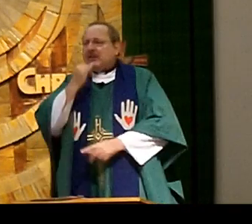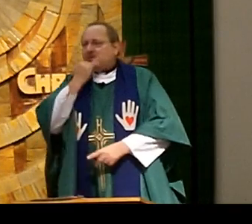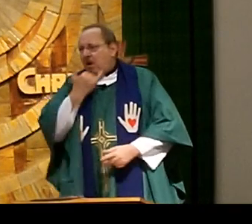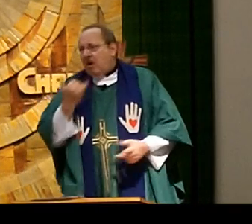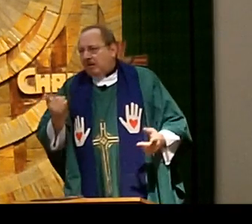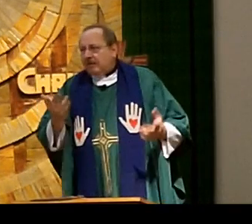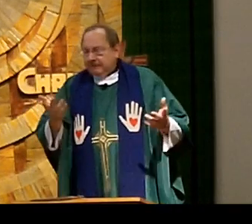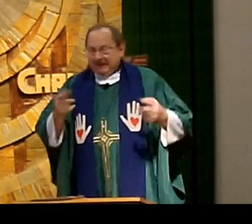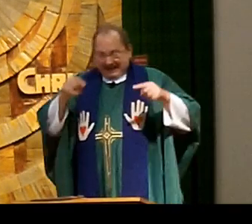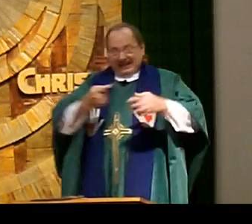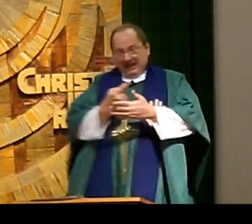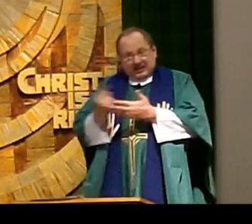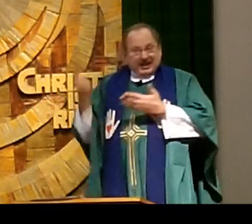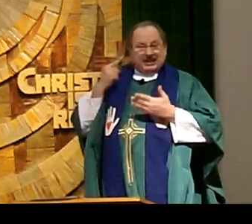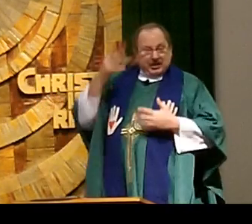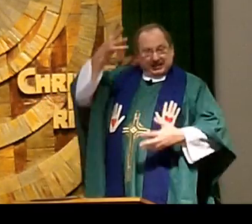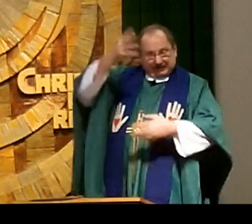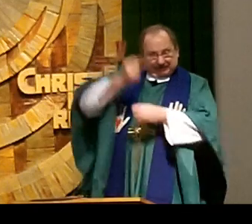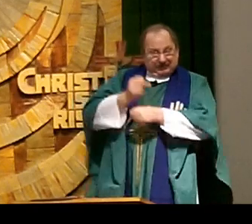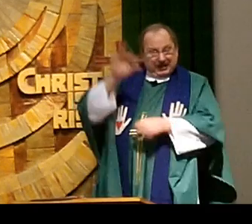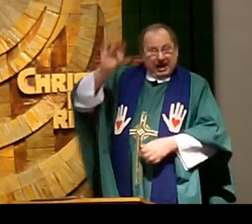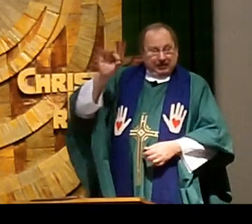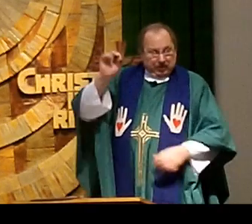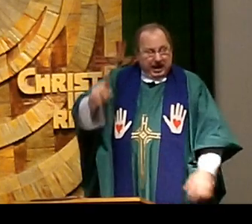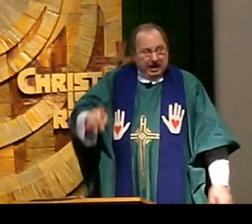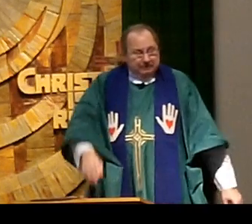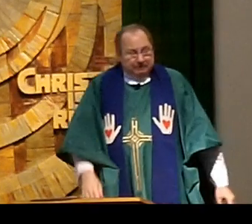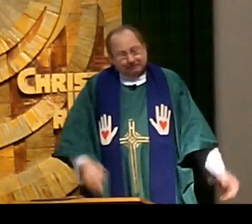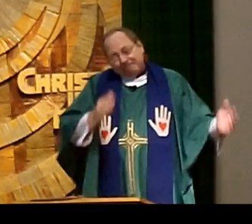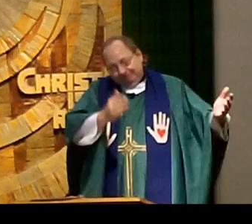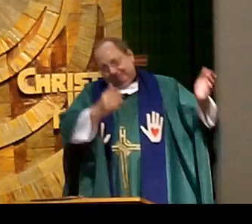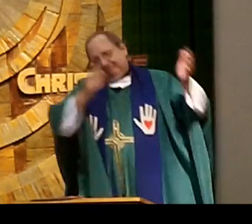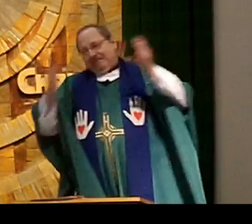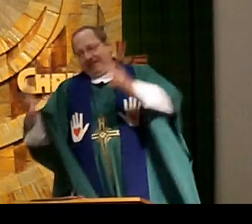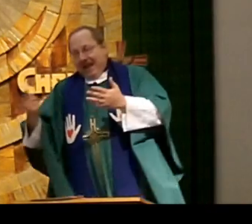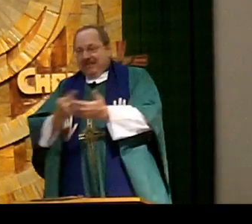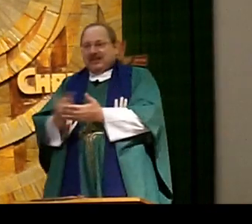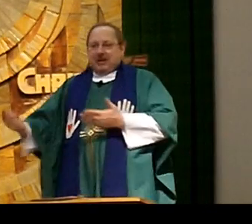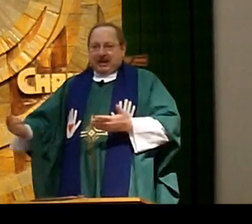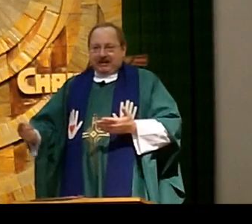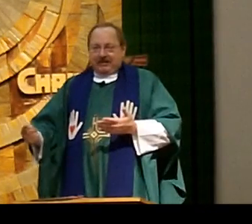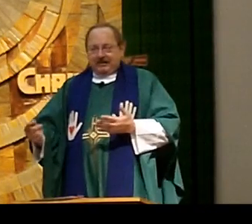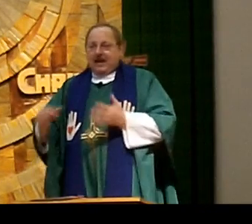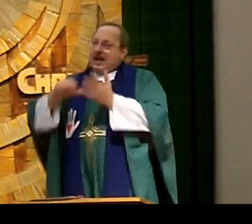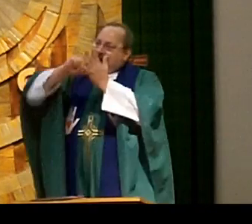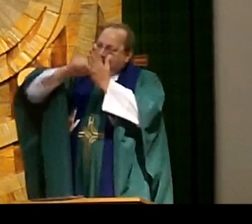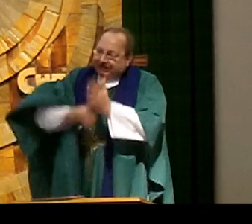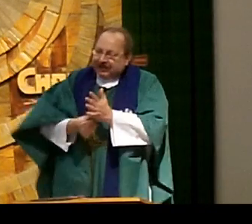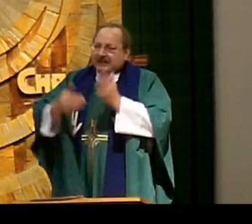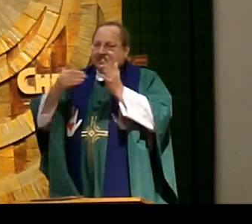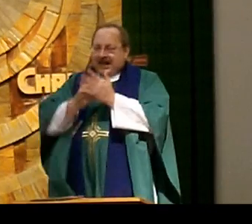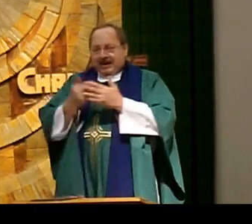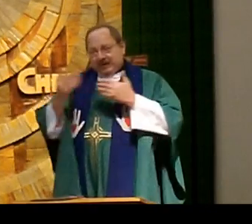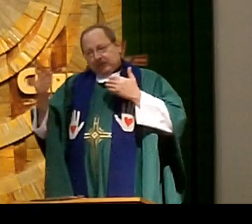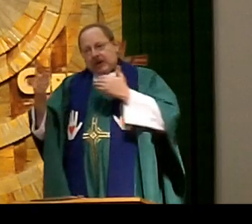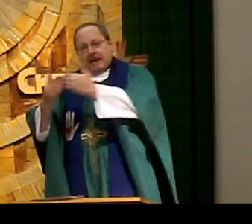It's wrong. It was last week's homily, okay? This week, emphasized again, it's coming